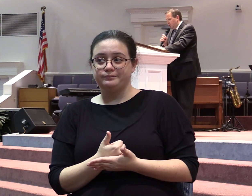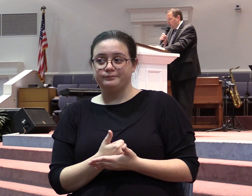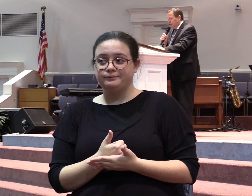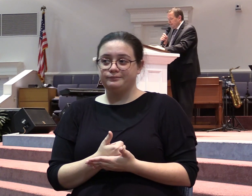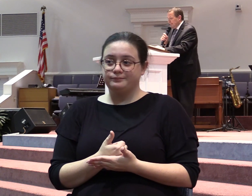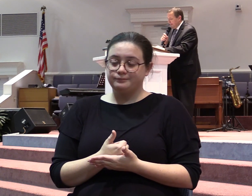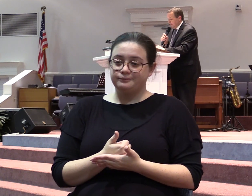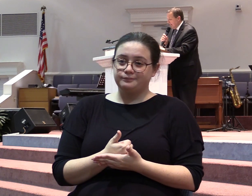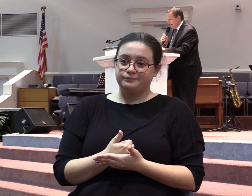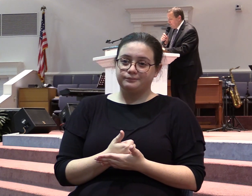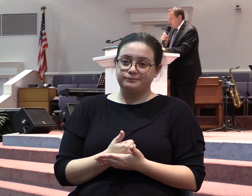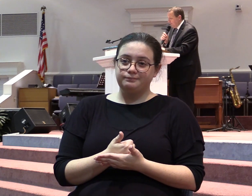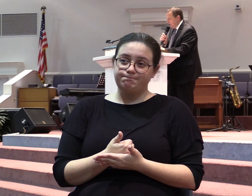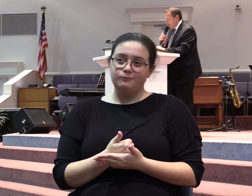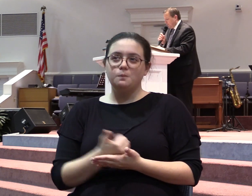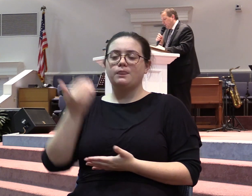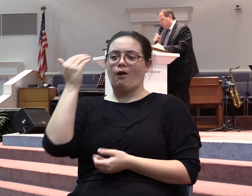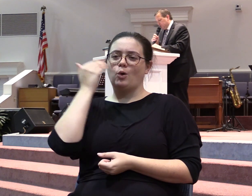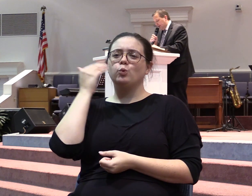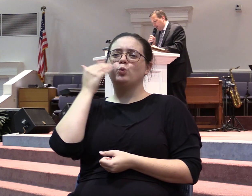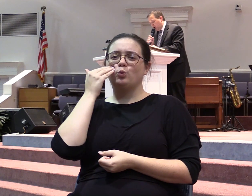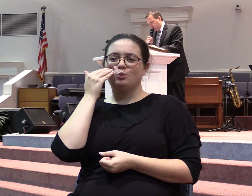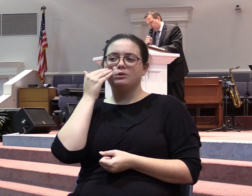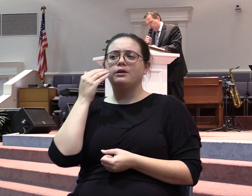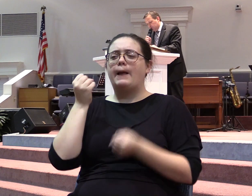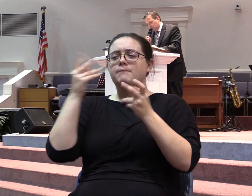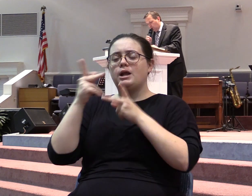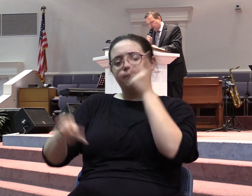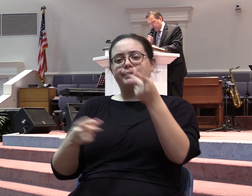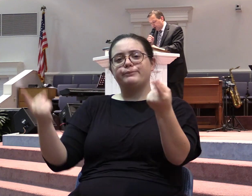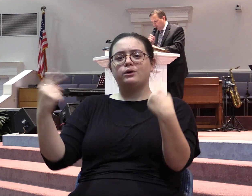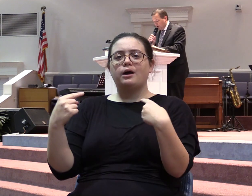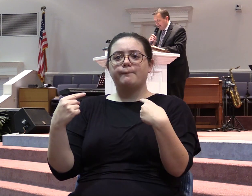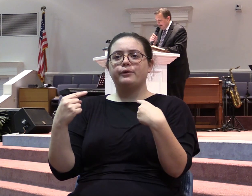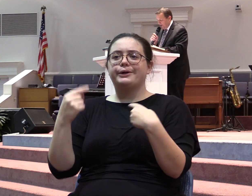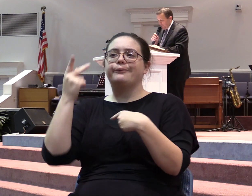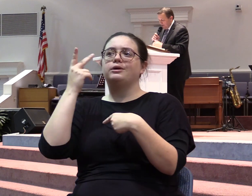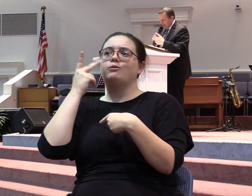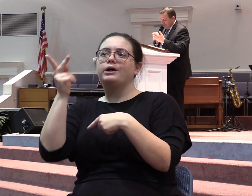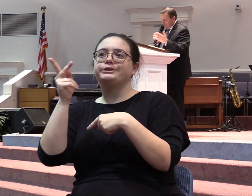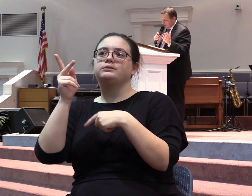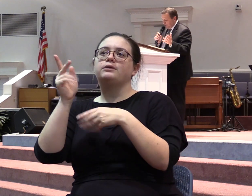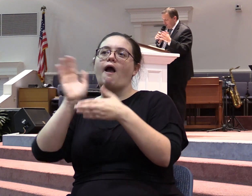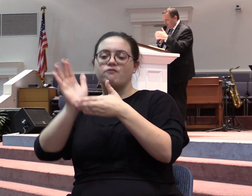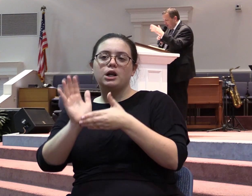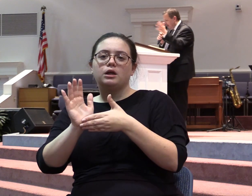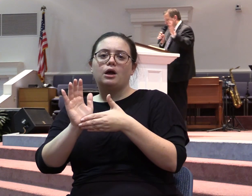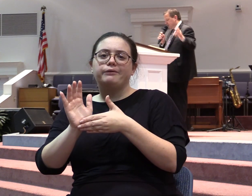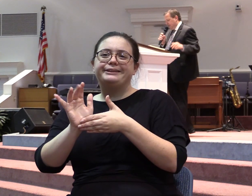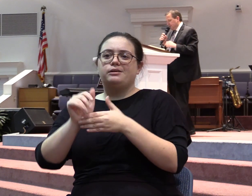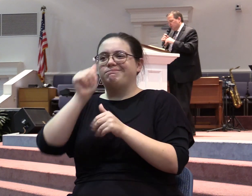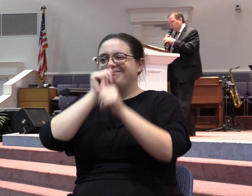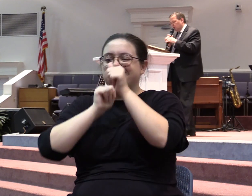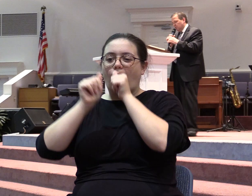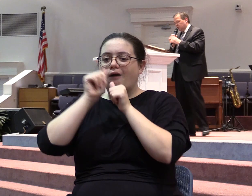And I know at any given time there are various people sitting on our pews or watching us online who have suffered from